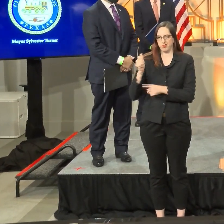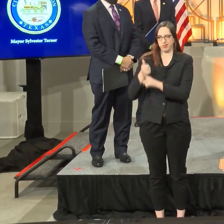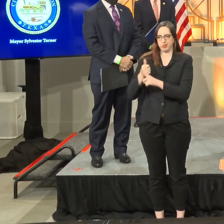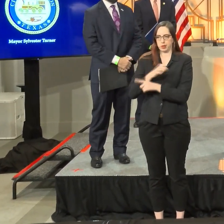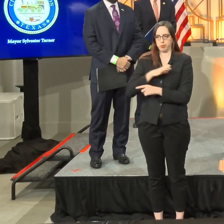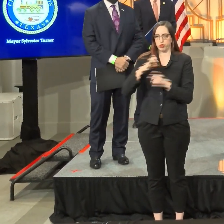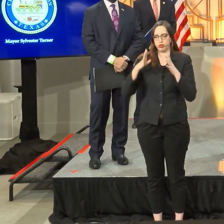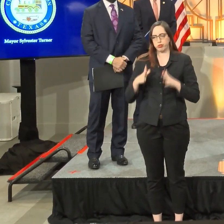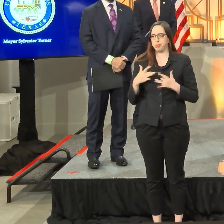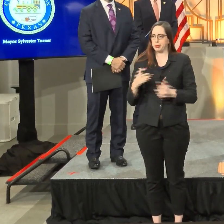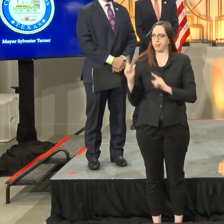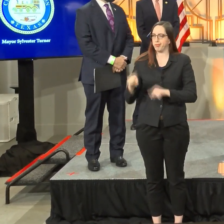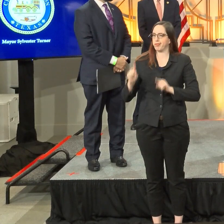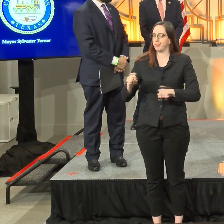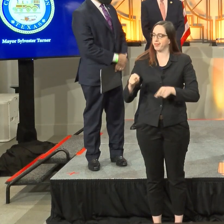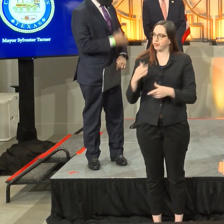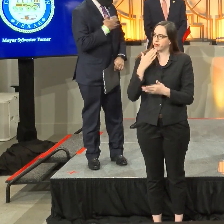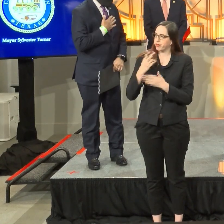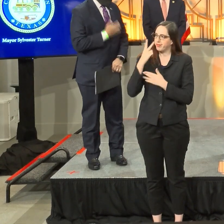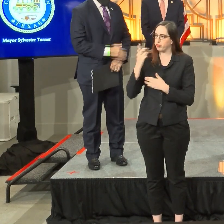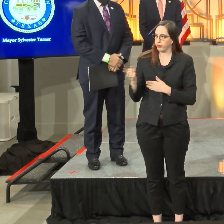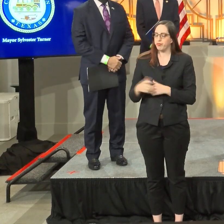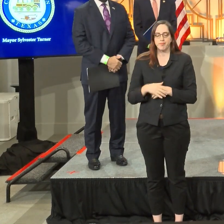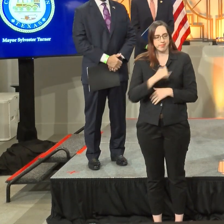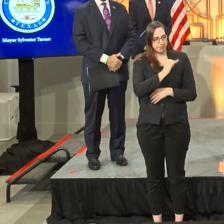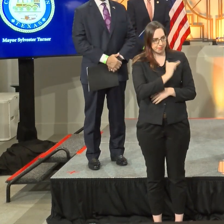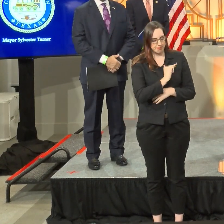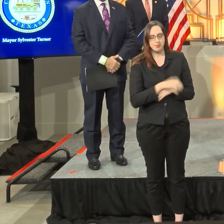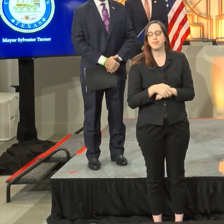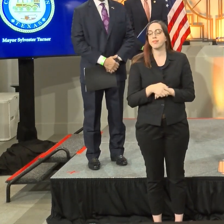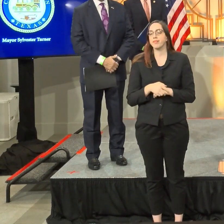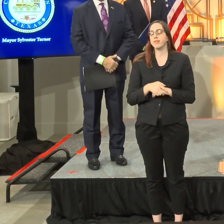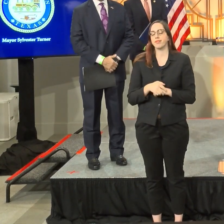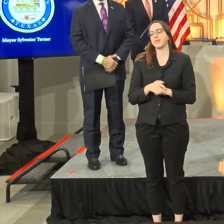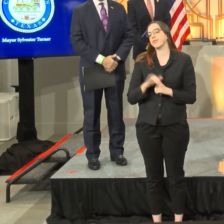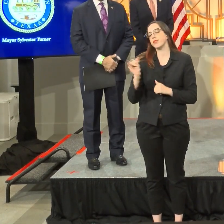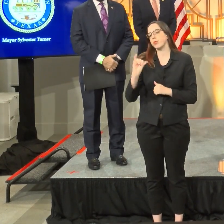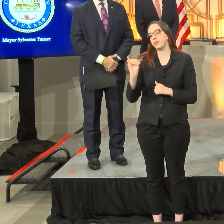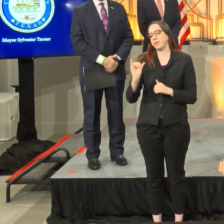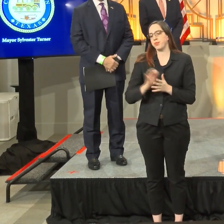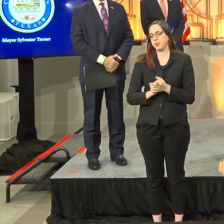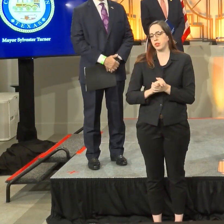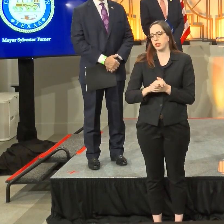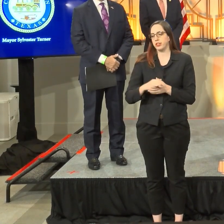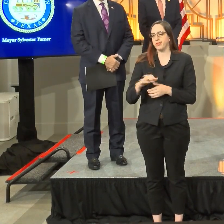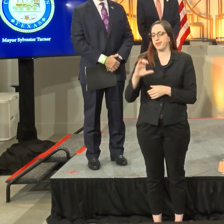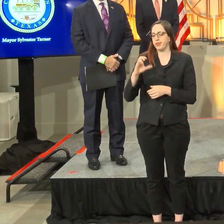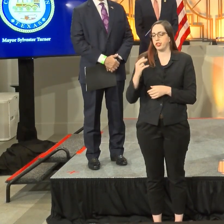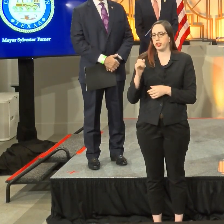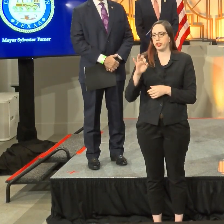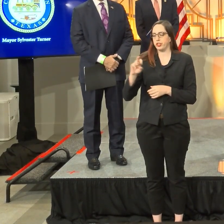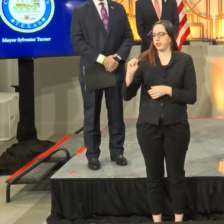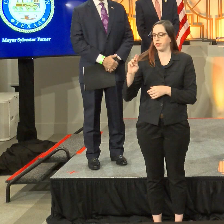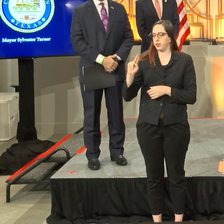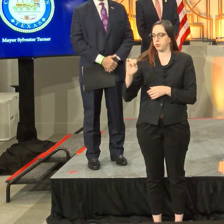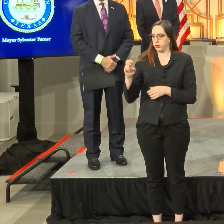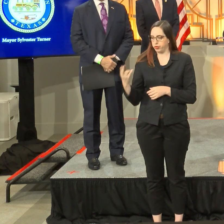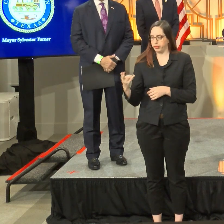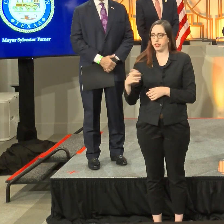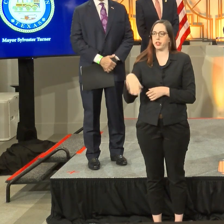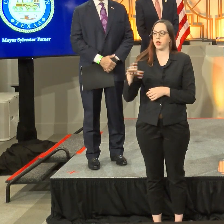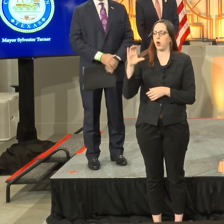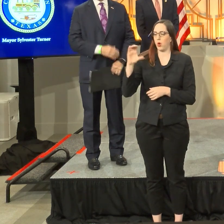no stranger here, so it's good to see you, Commissioner. And then, of course, Chief Bunick is here with Officer of